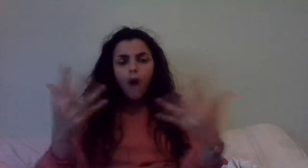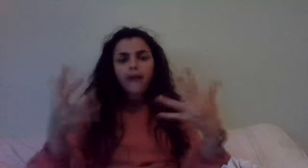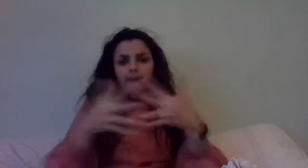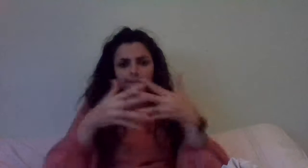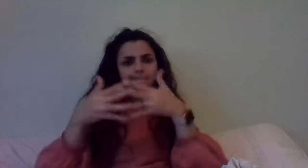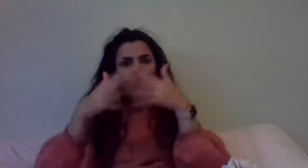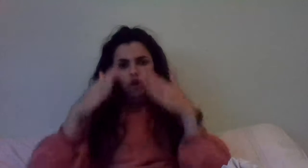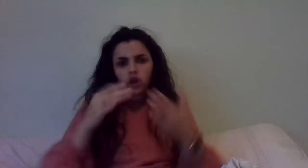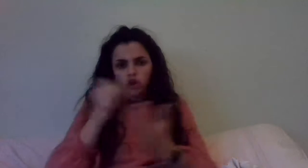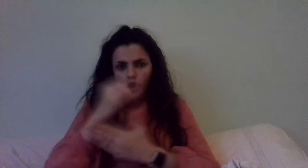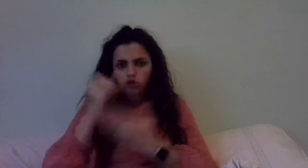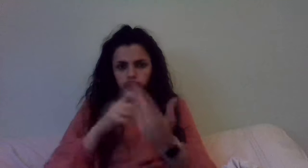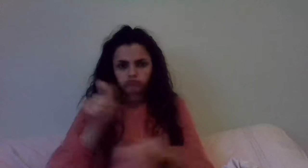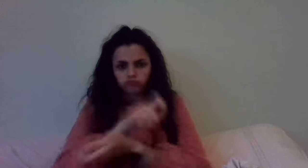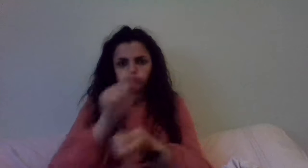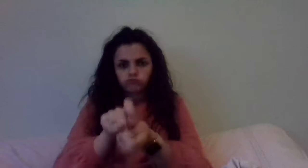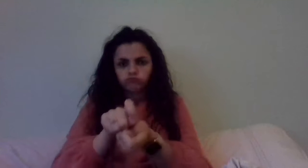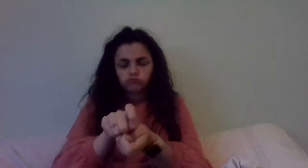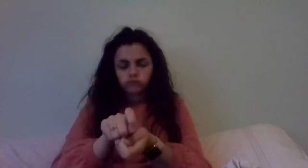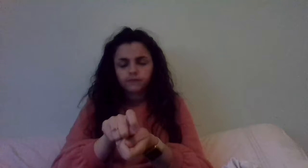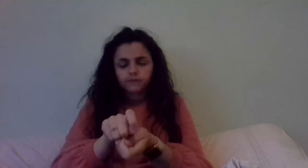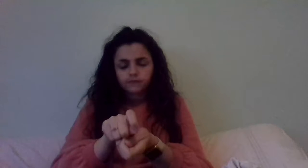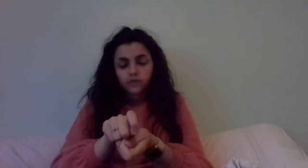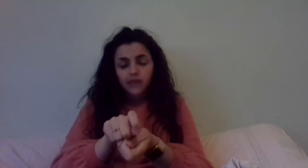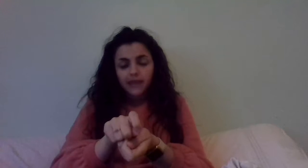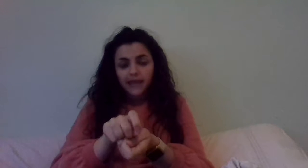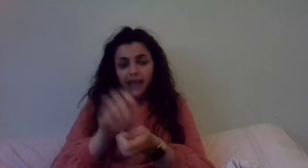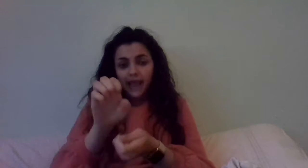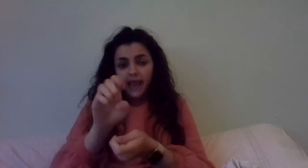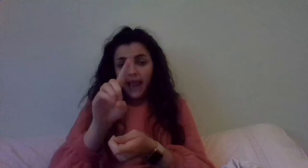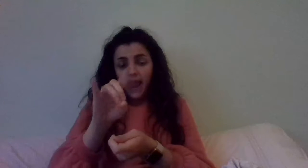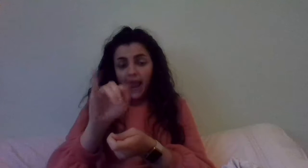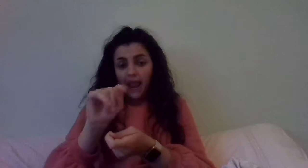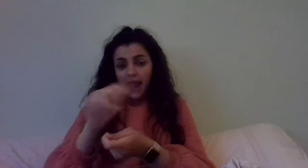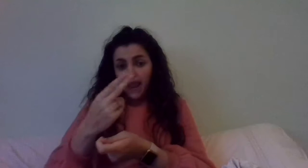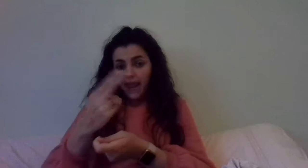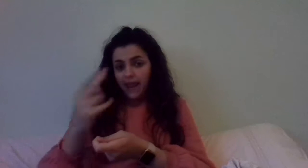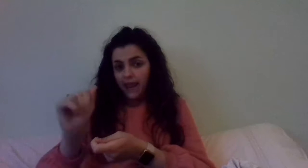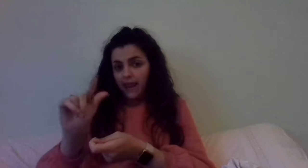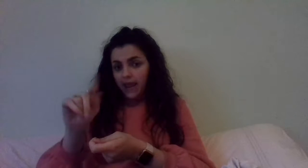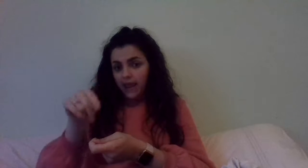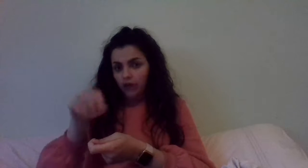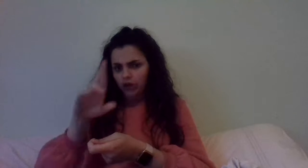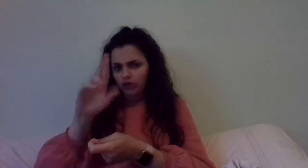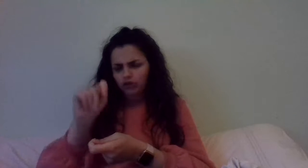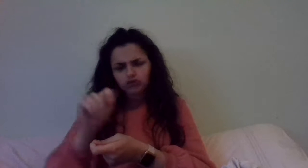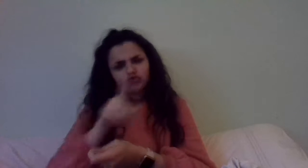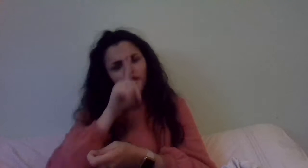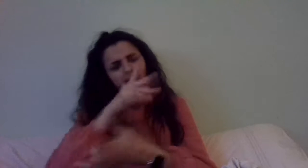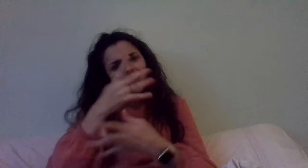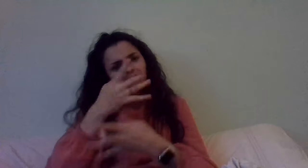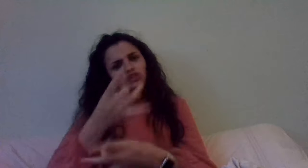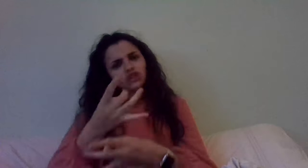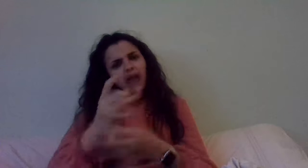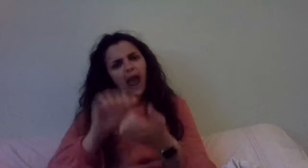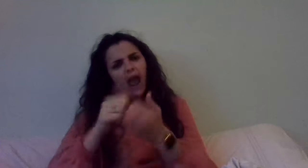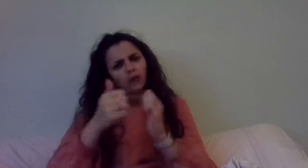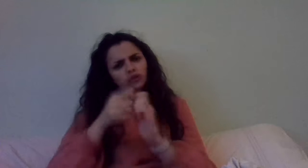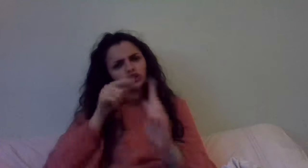specifically. But Edith Halpert is very interesting in displaying Lawrence's Migration series.